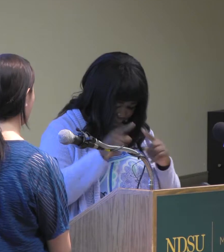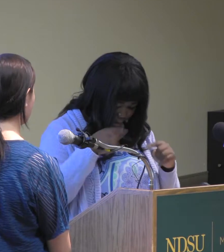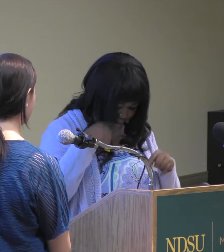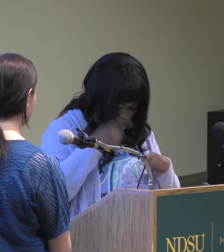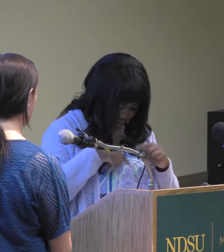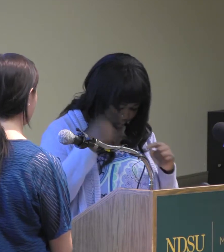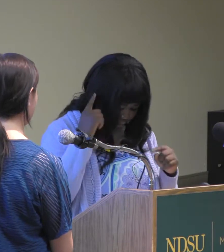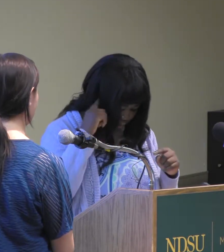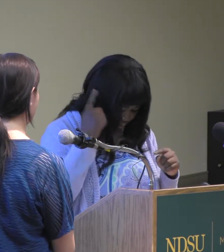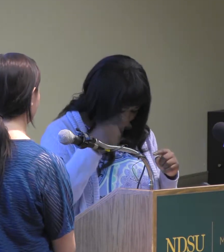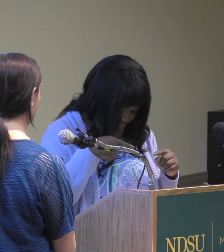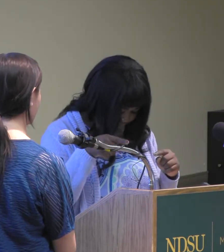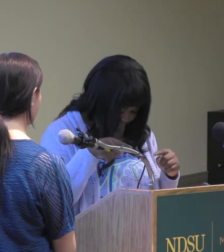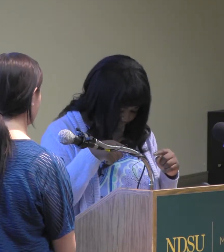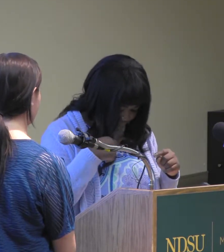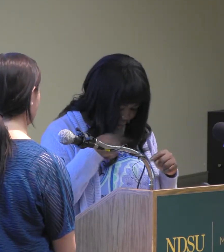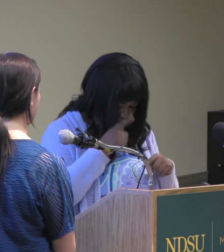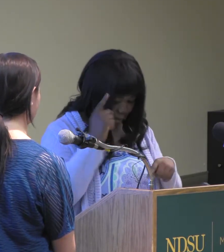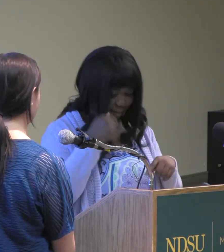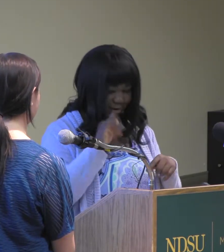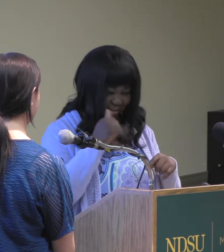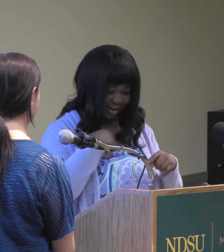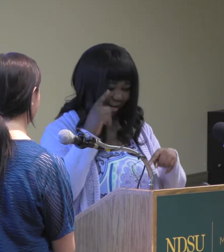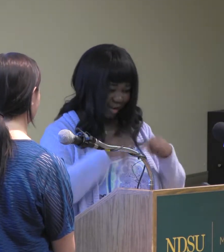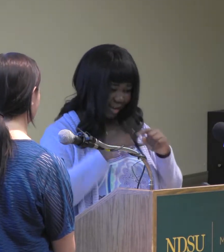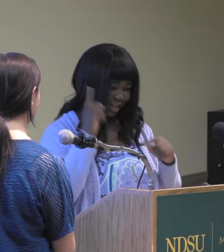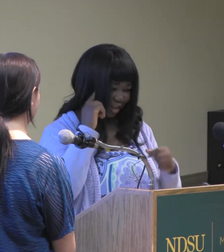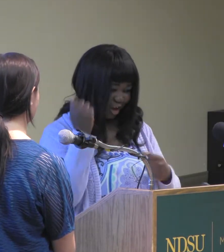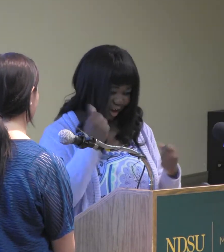My family would call for me, but I couldn't hear them.